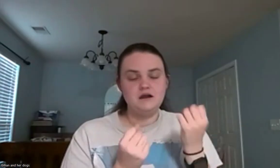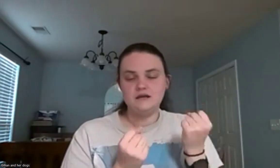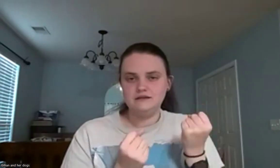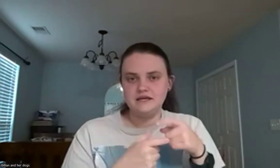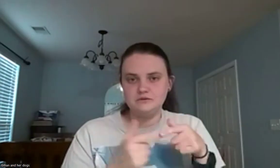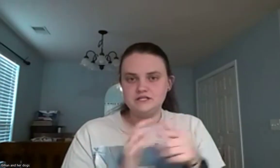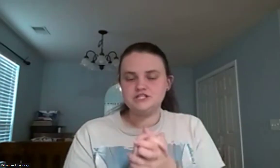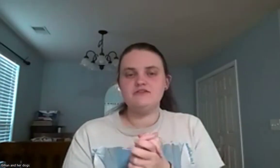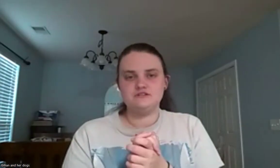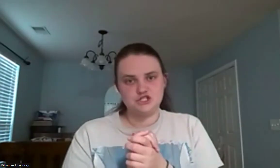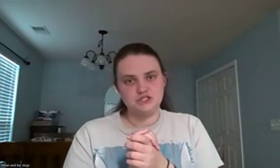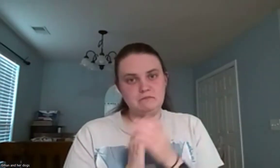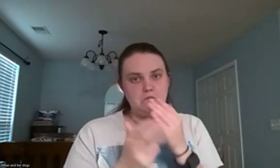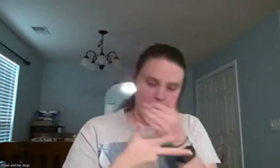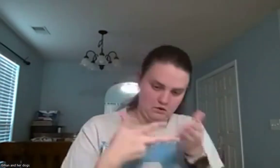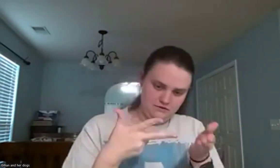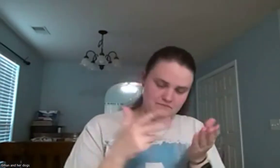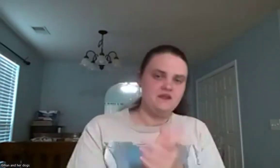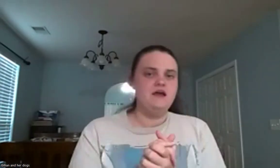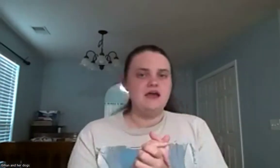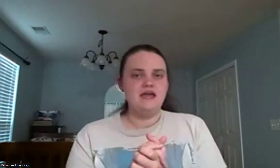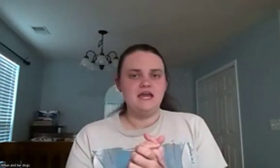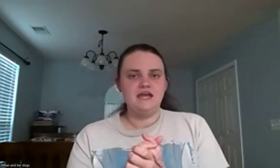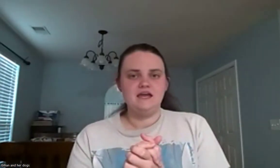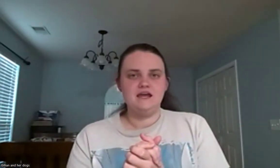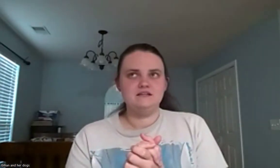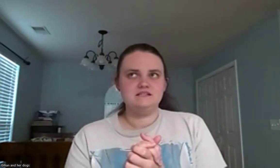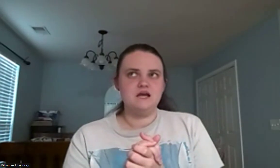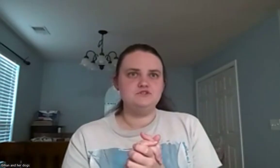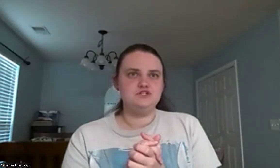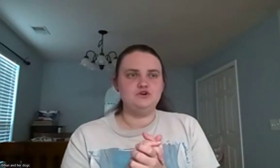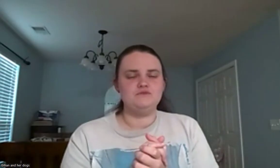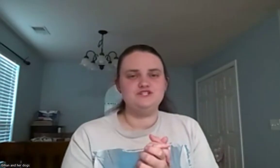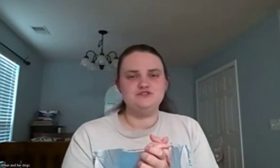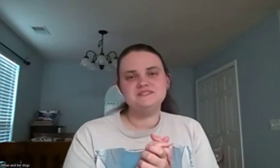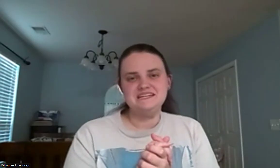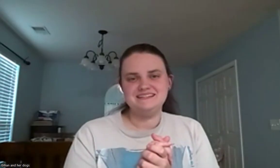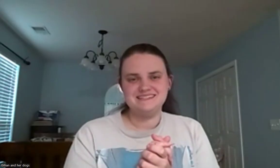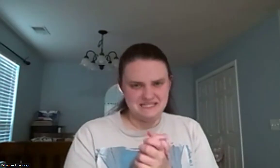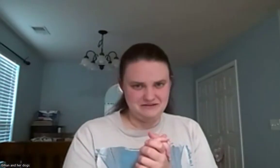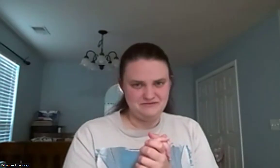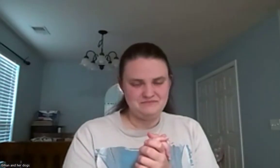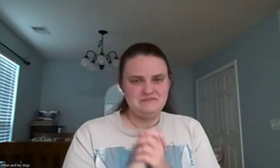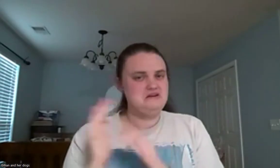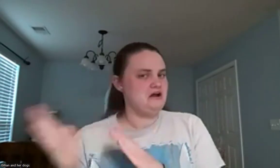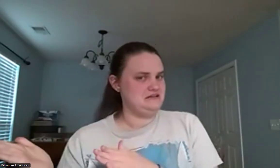sign language, and there's actually more. And sometimes you don't realize you've seen C and not